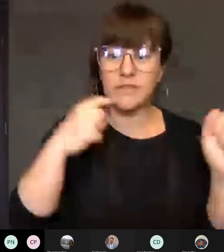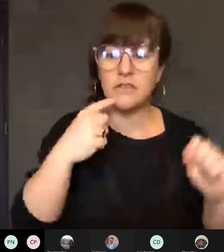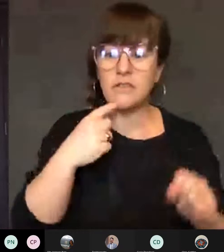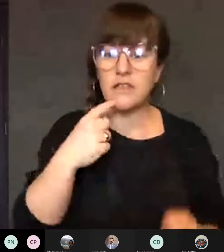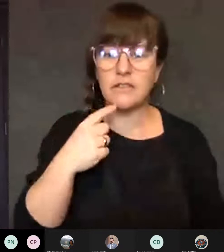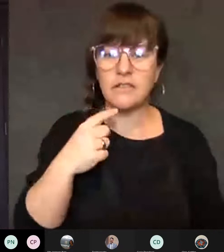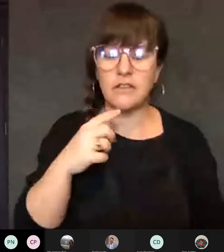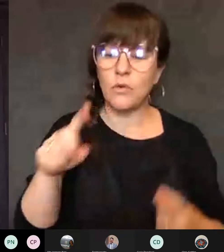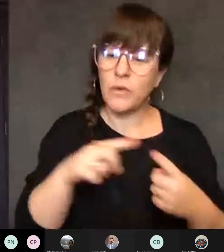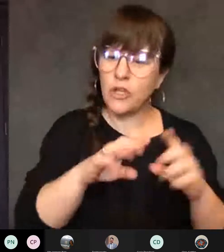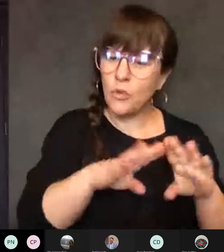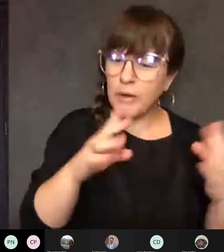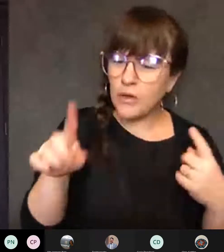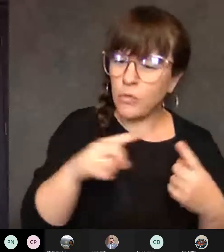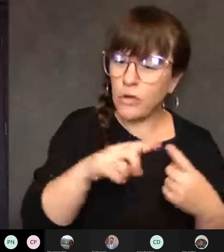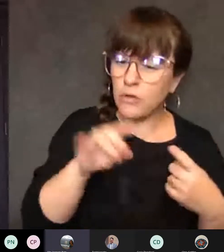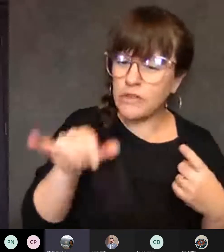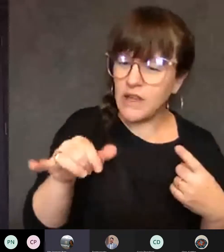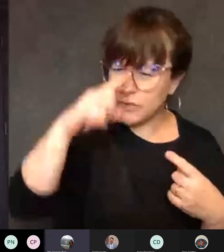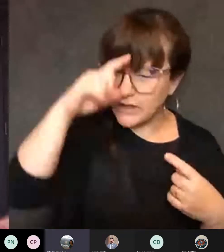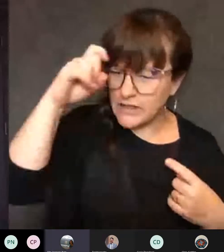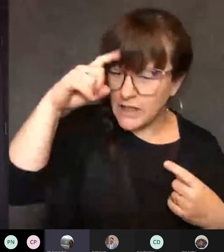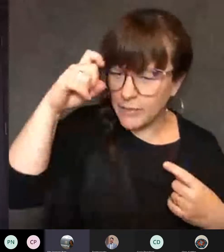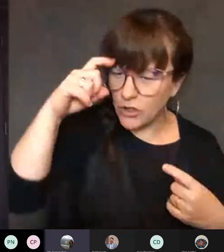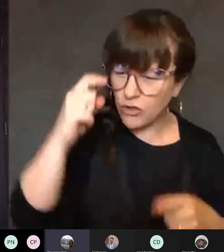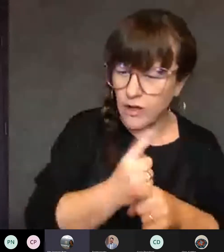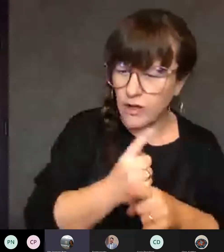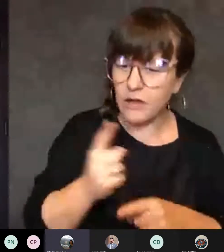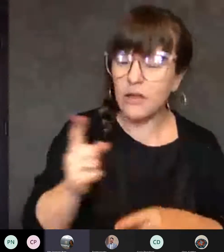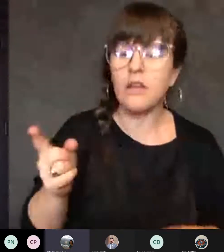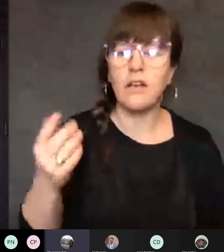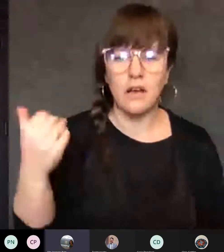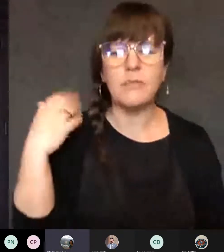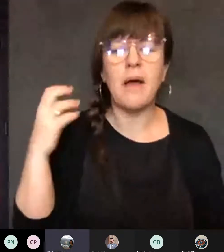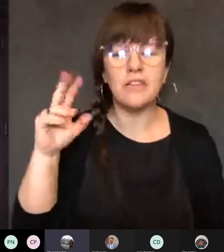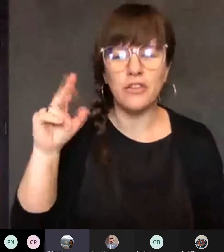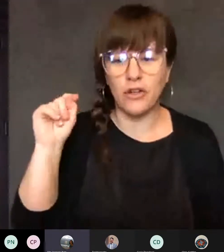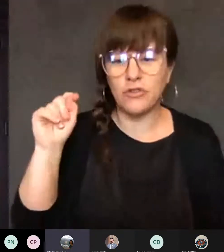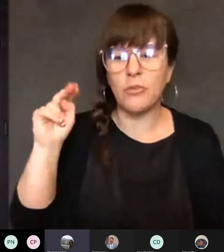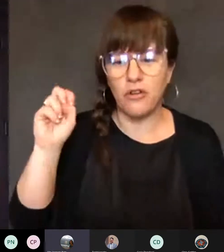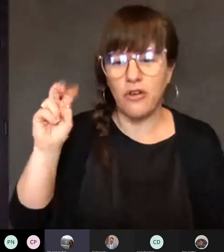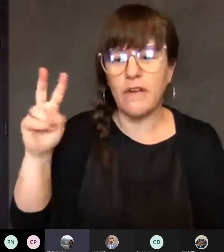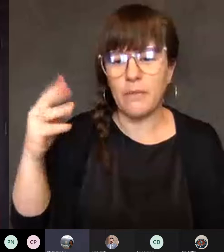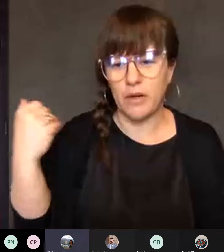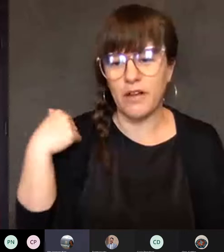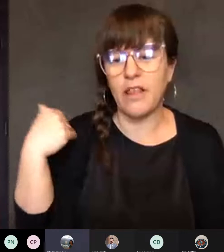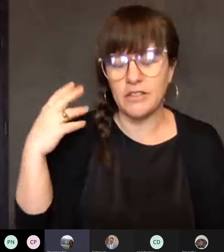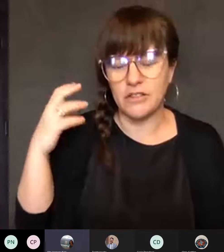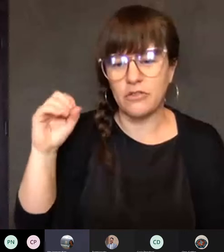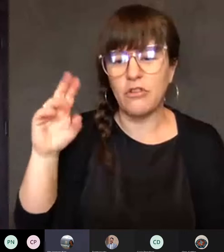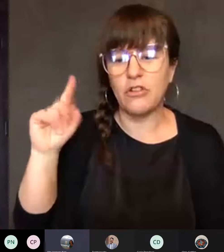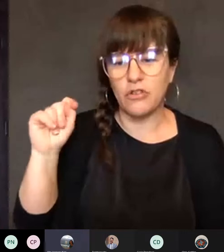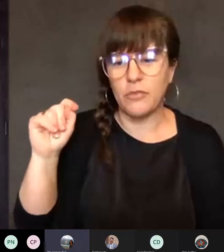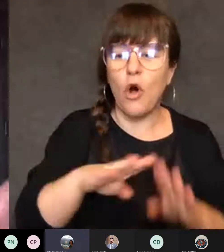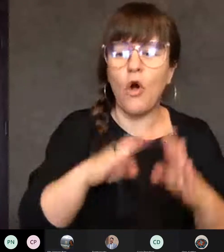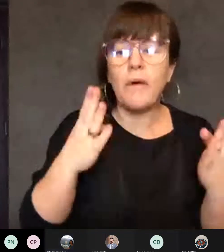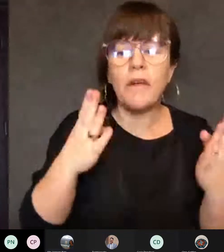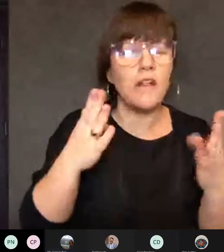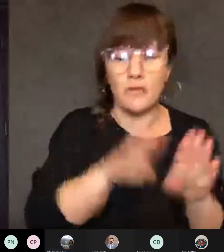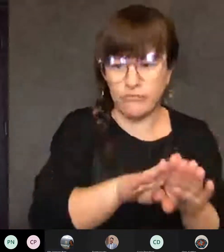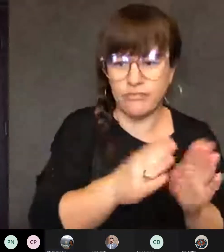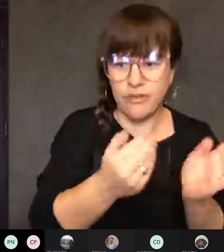when was that? Was it this summer? It was October, November, late October, early November. Okay. Well, I try to